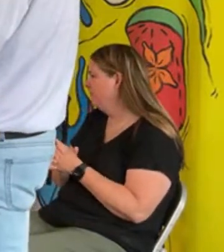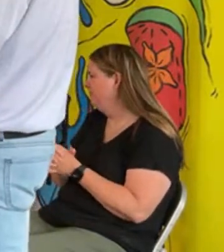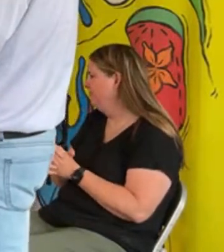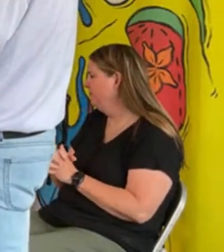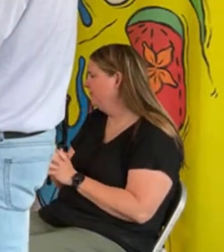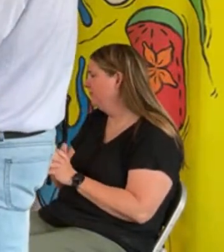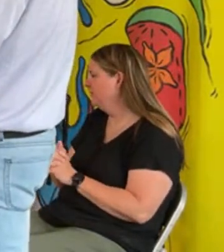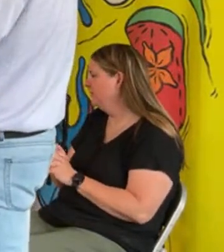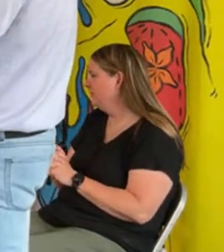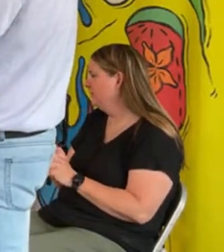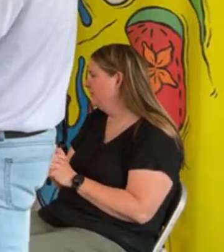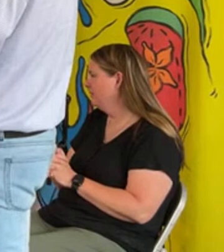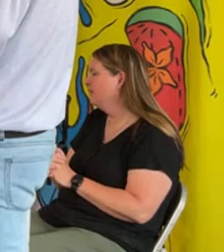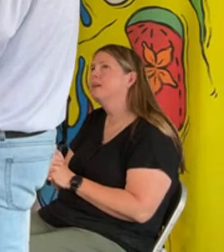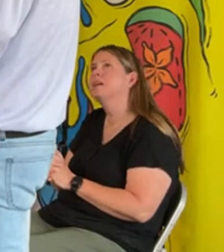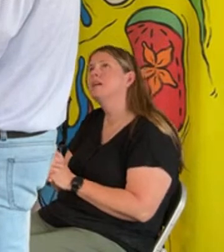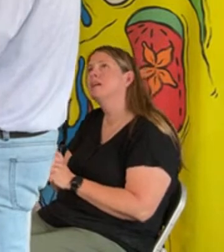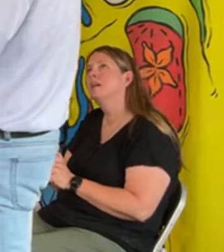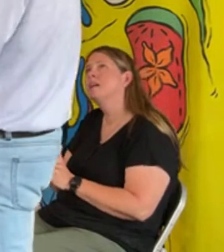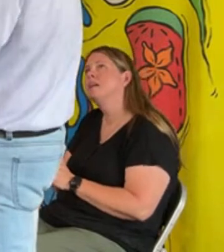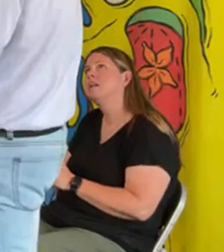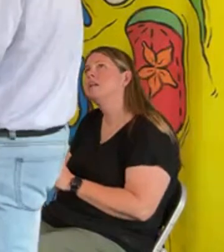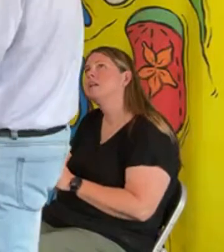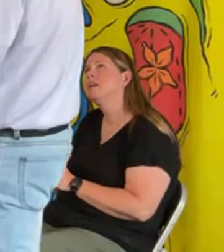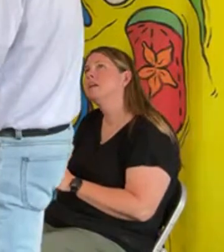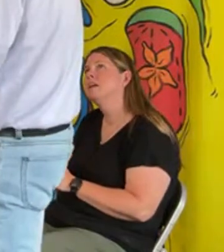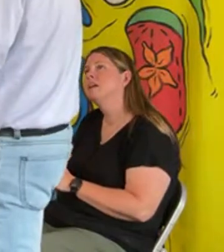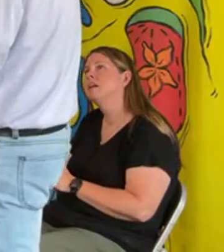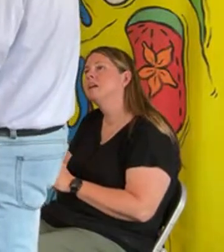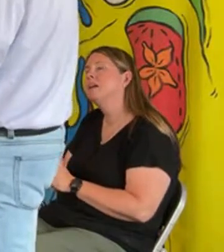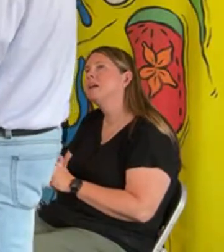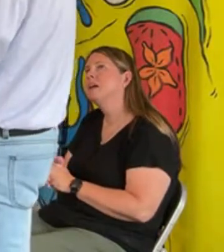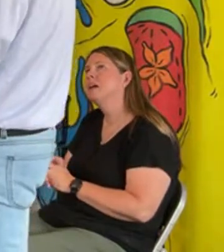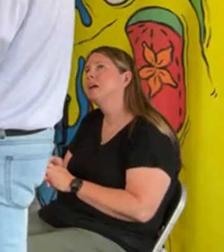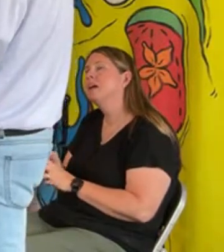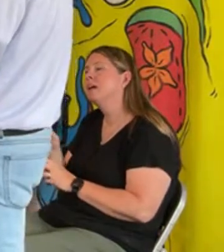Okay. Without much further ado, let me just read you some poems, okay?